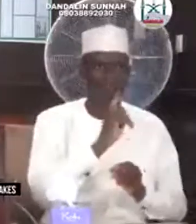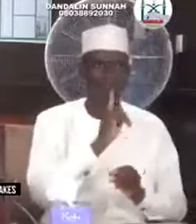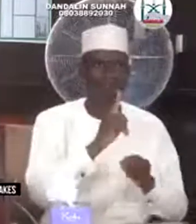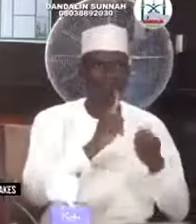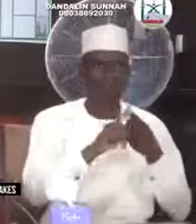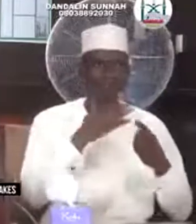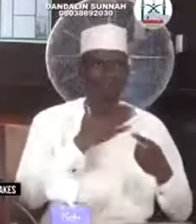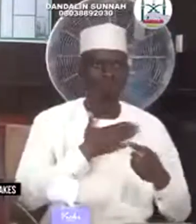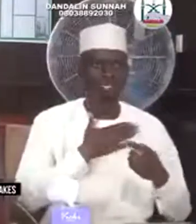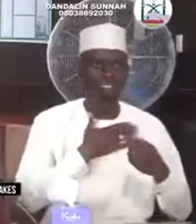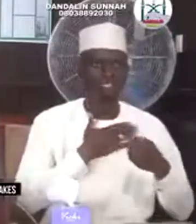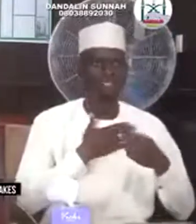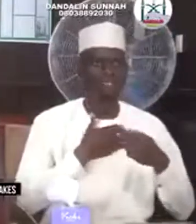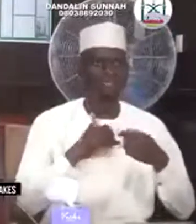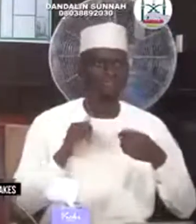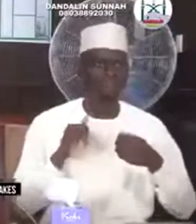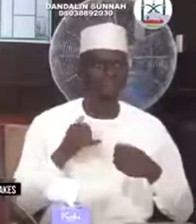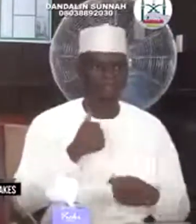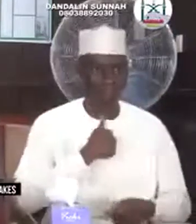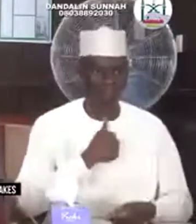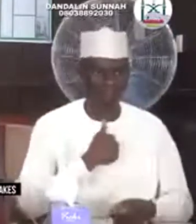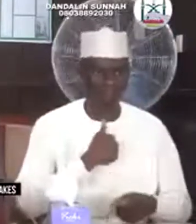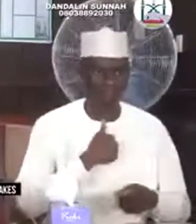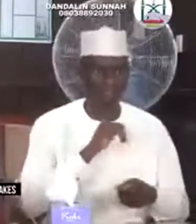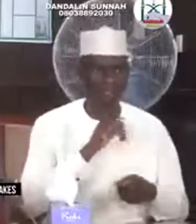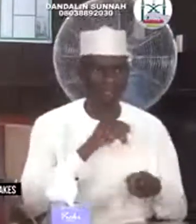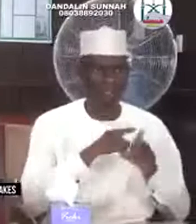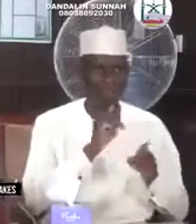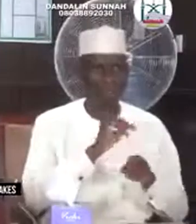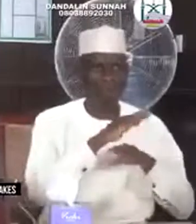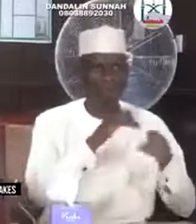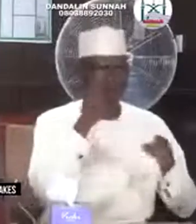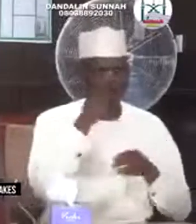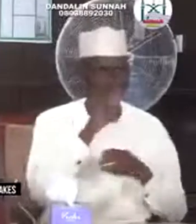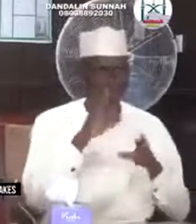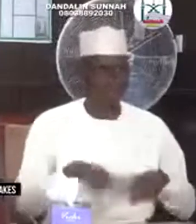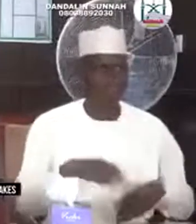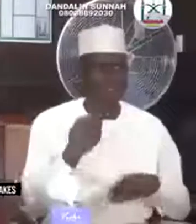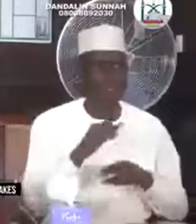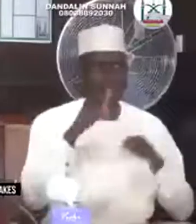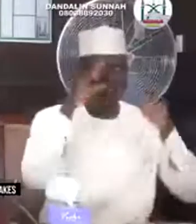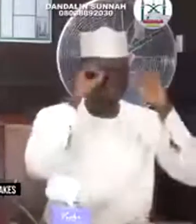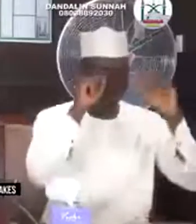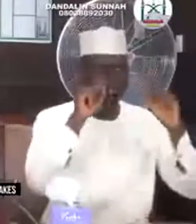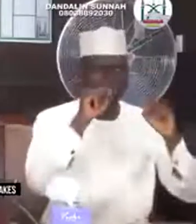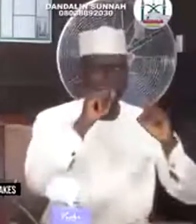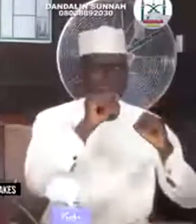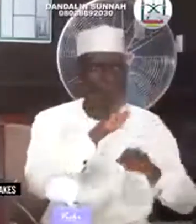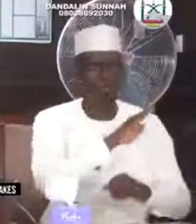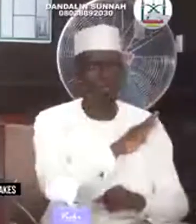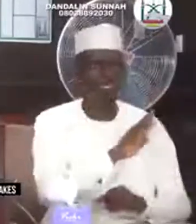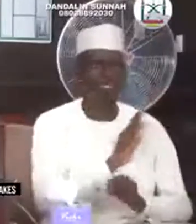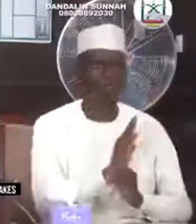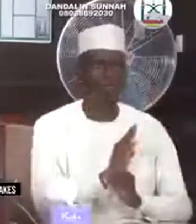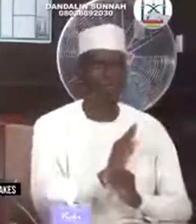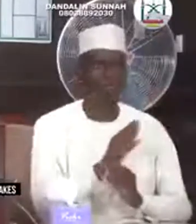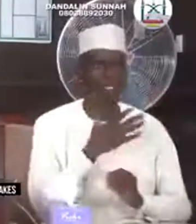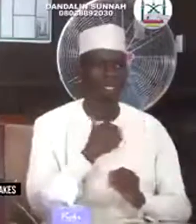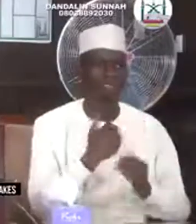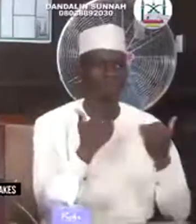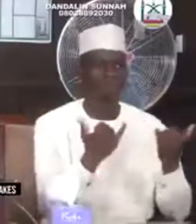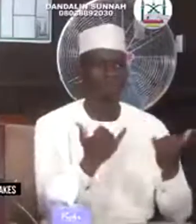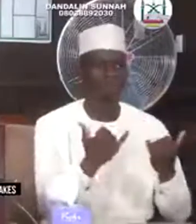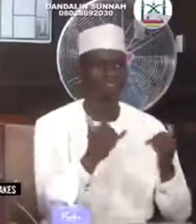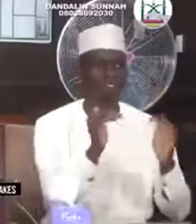myself, I should call for the resignation of President Buhari. And with